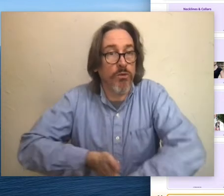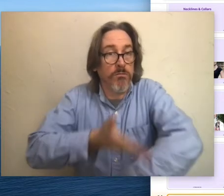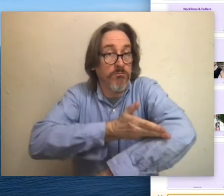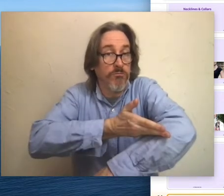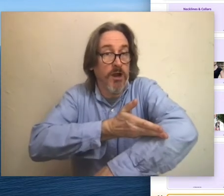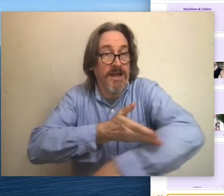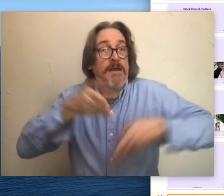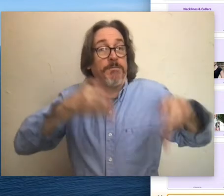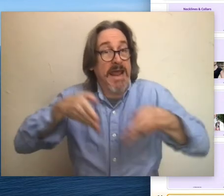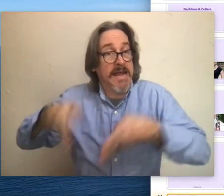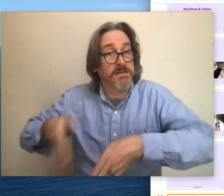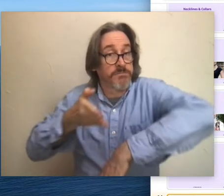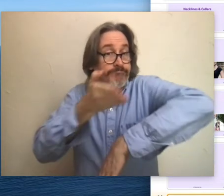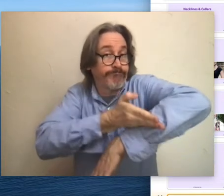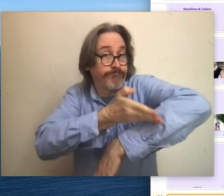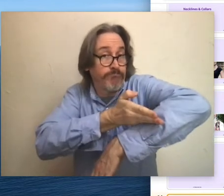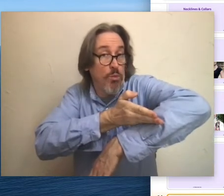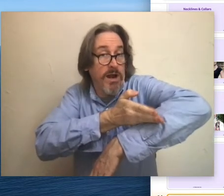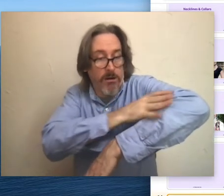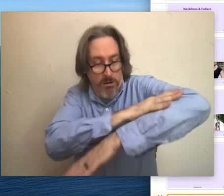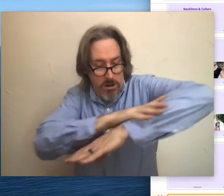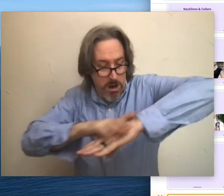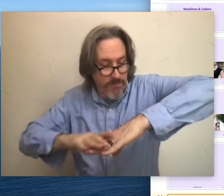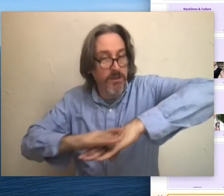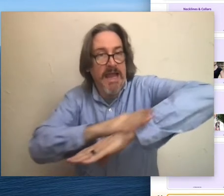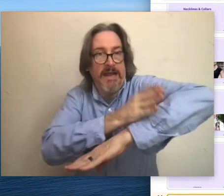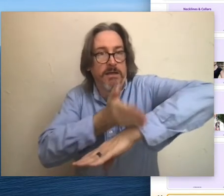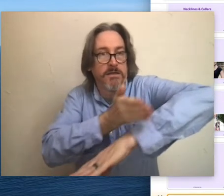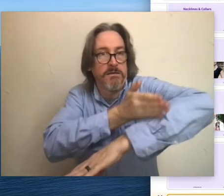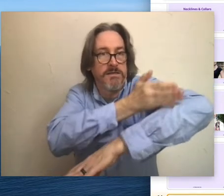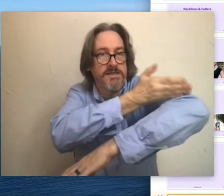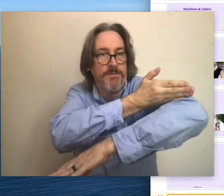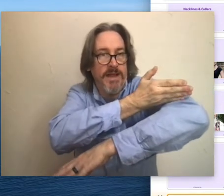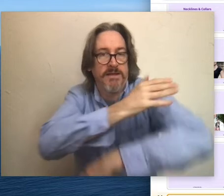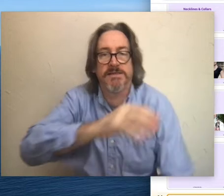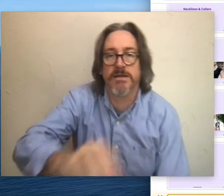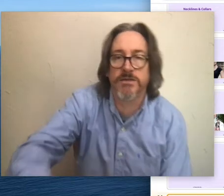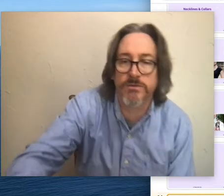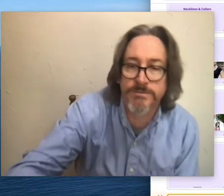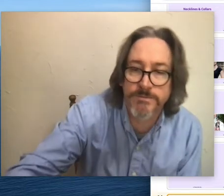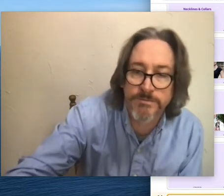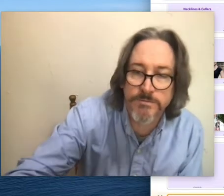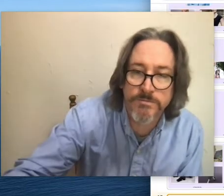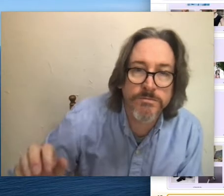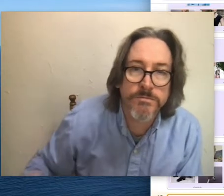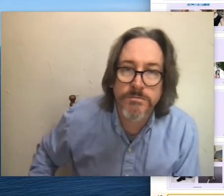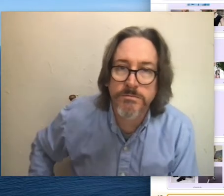Also, again, pants, where on the leg does the pant extend to?